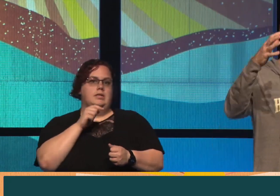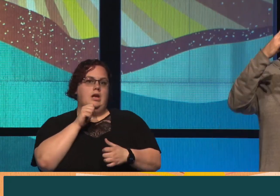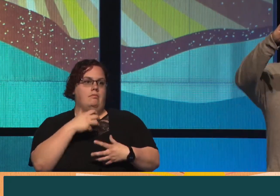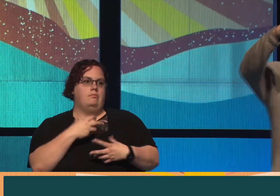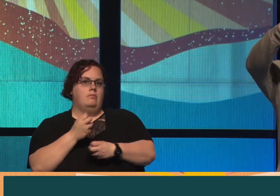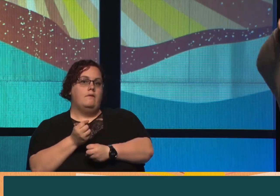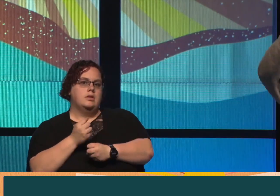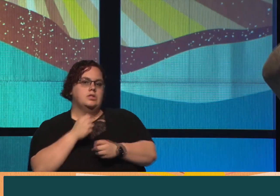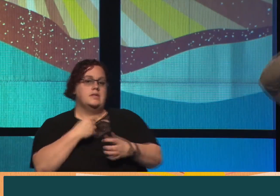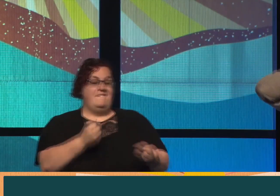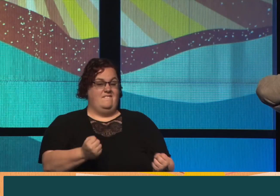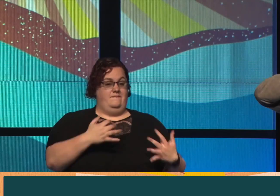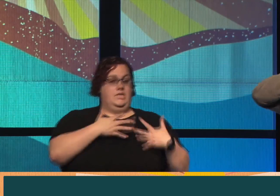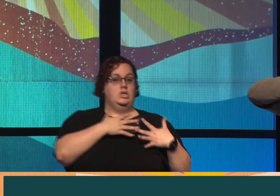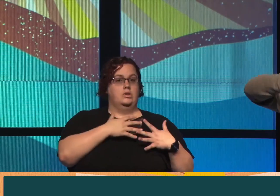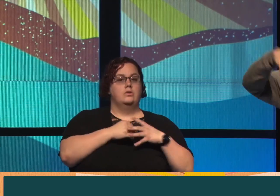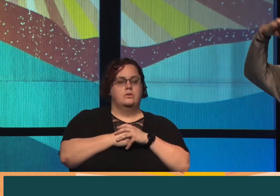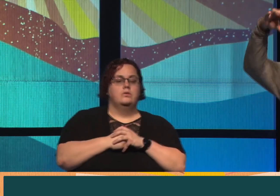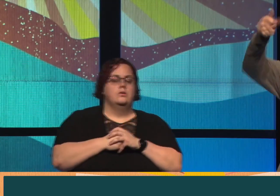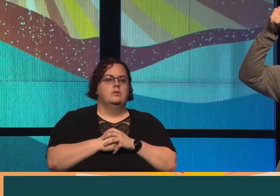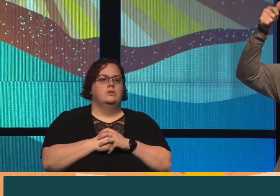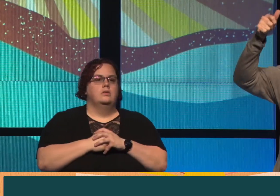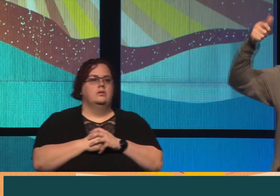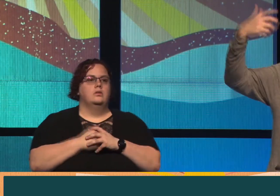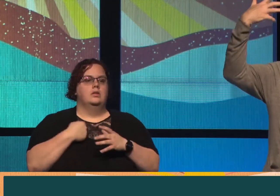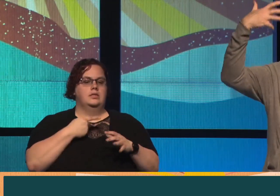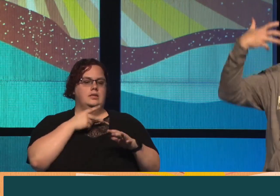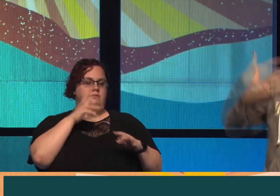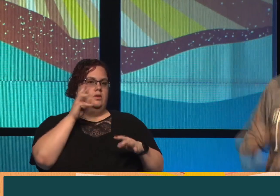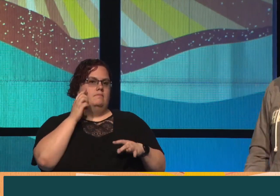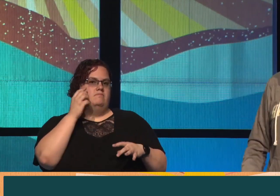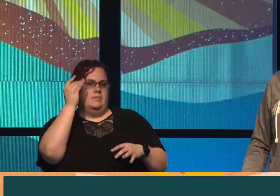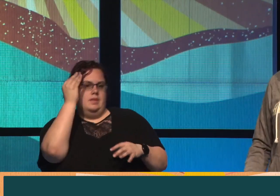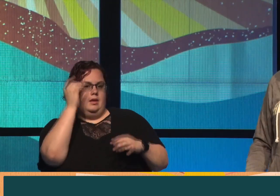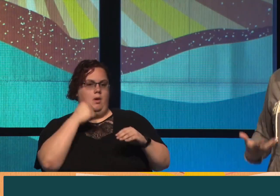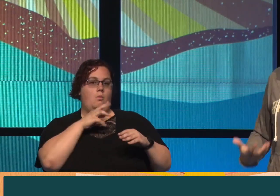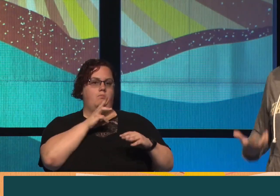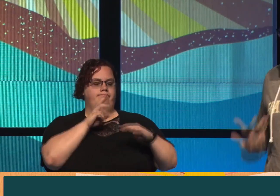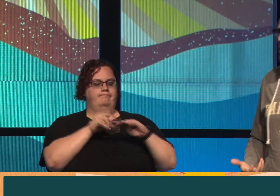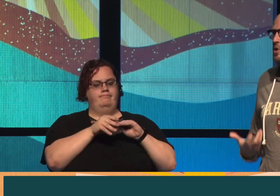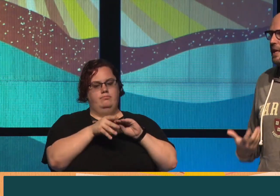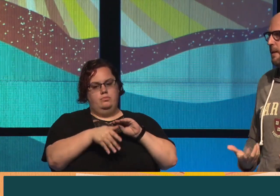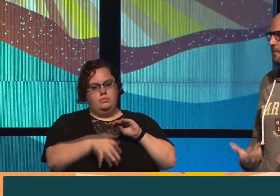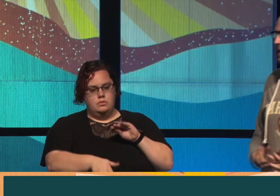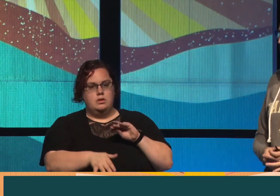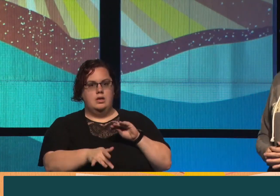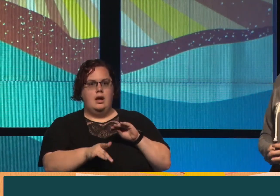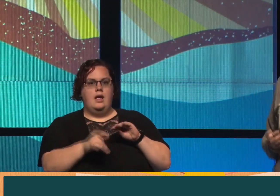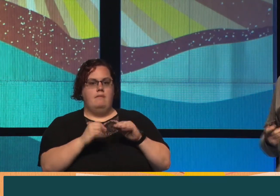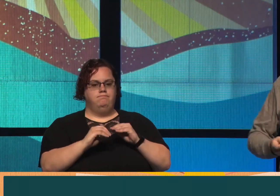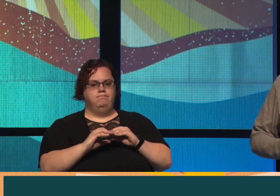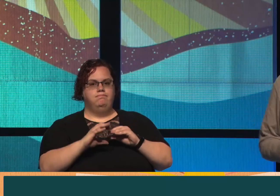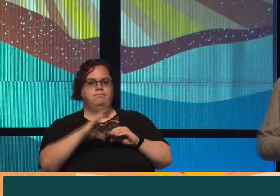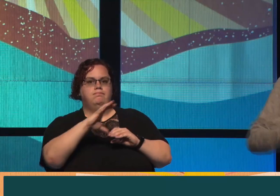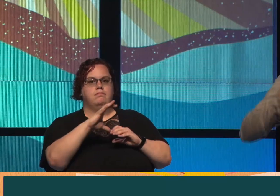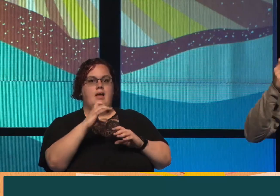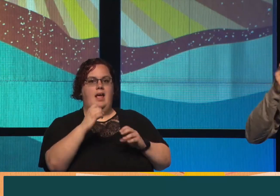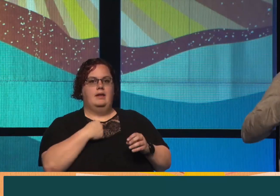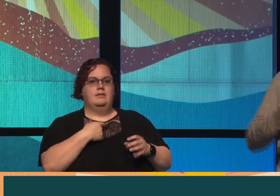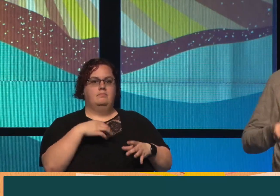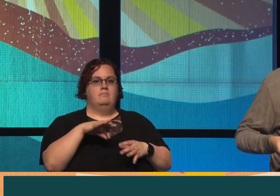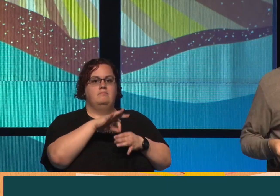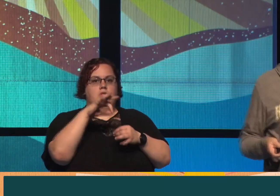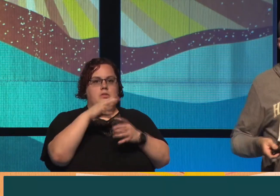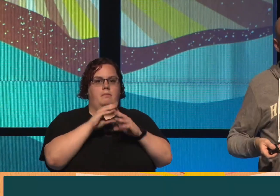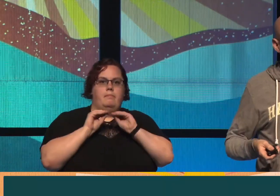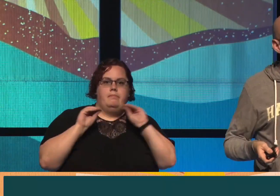So if you imagine like a faucet in our lives, this faucet of fear will fill us up and we become spiritually empty, right? Now I'm not talking about, I